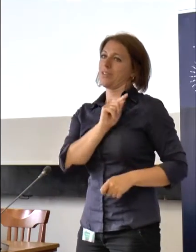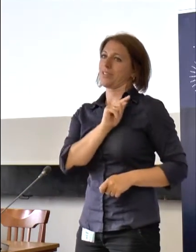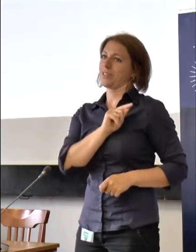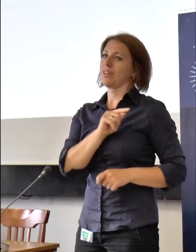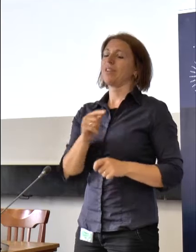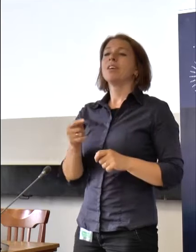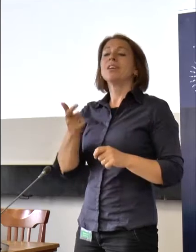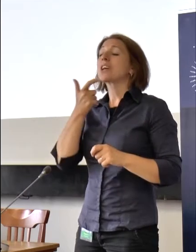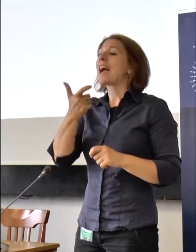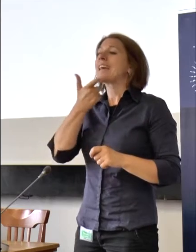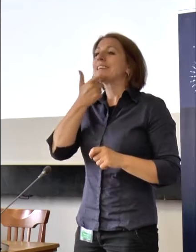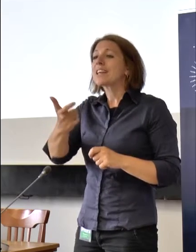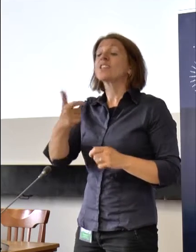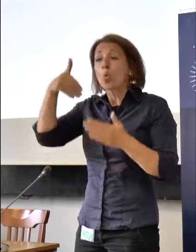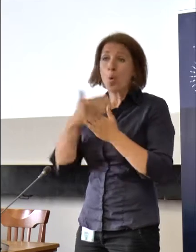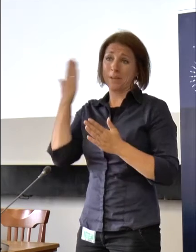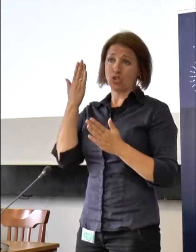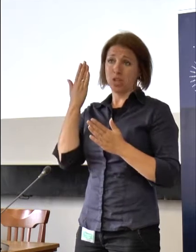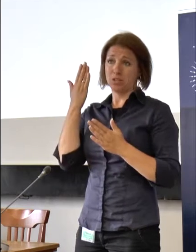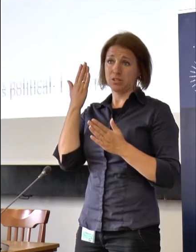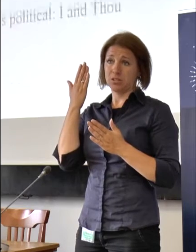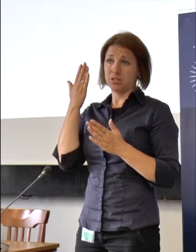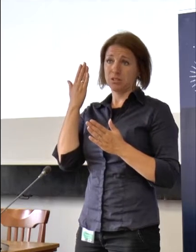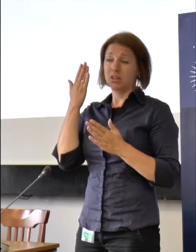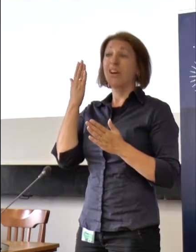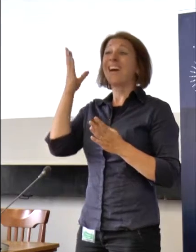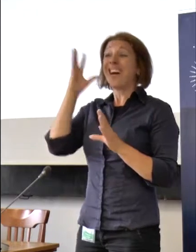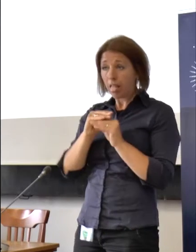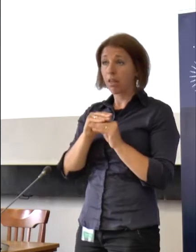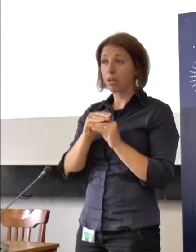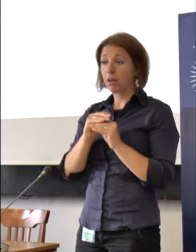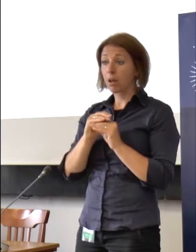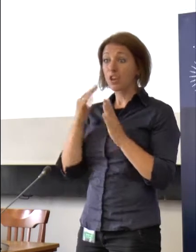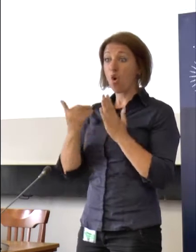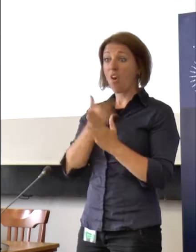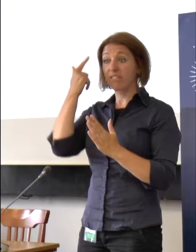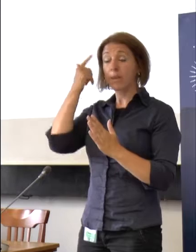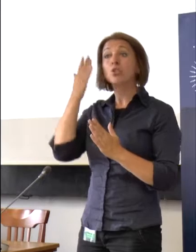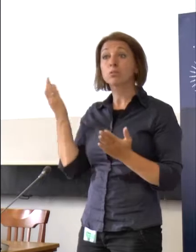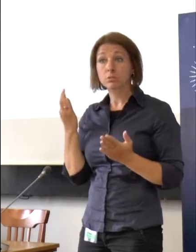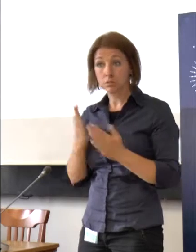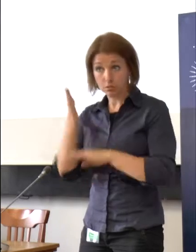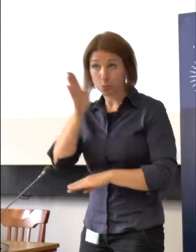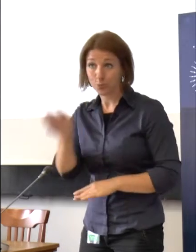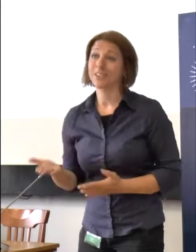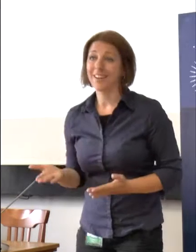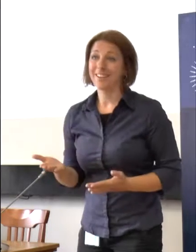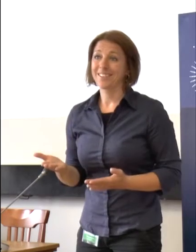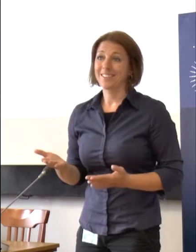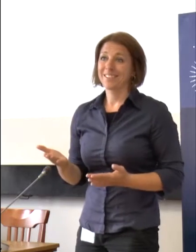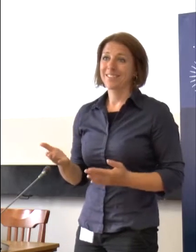language is cognition, once more, and not only communication. Second, language is political, I and